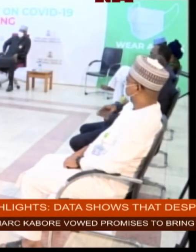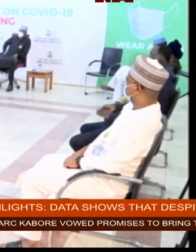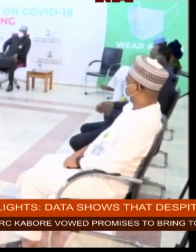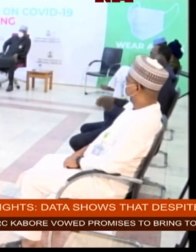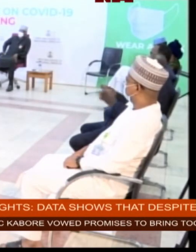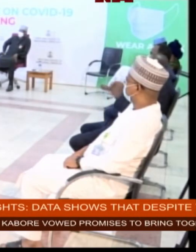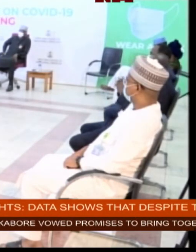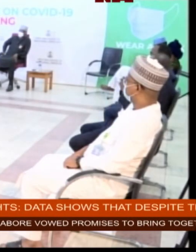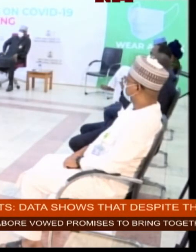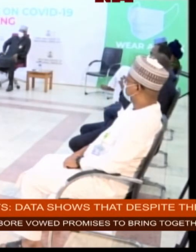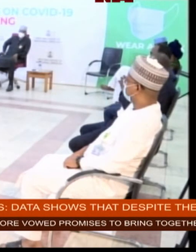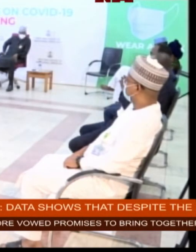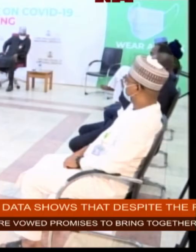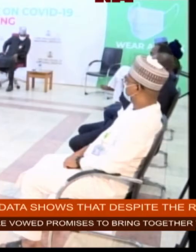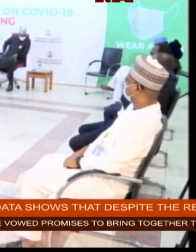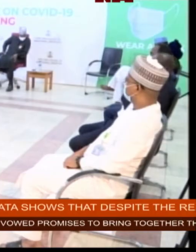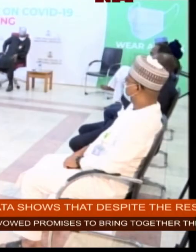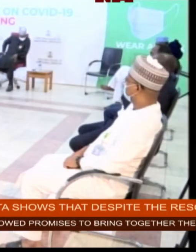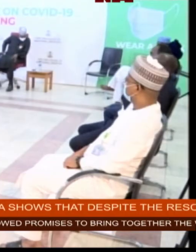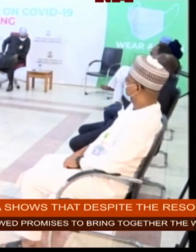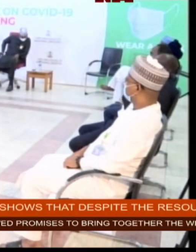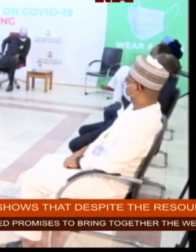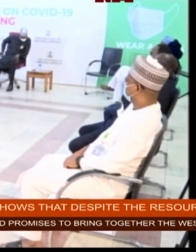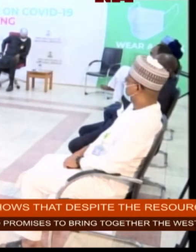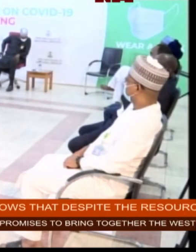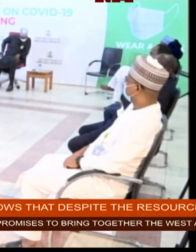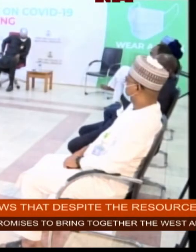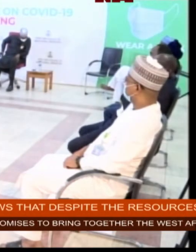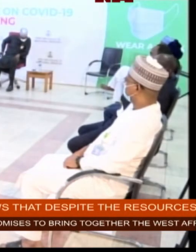over the last few months have not